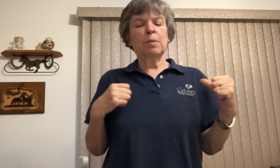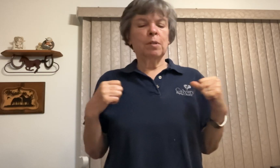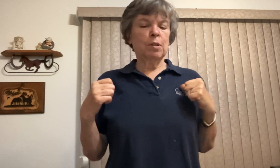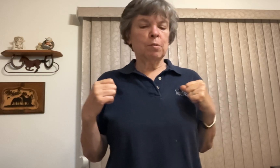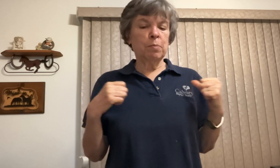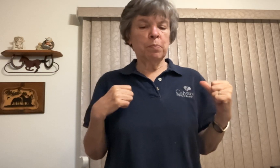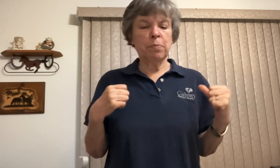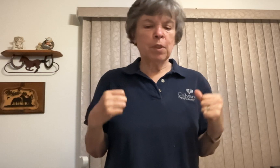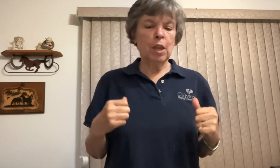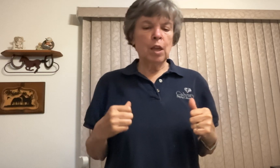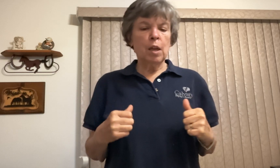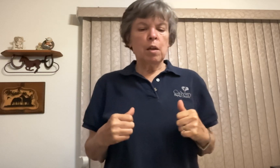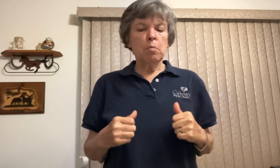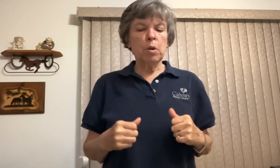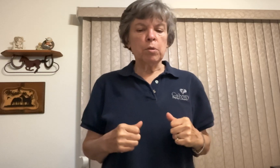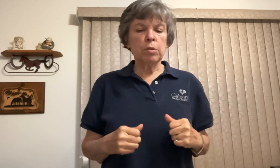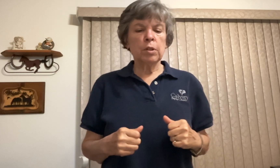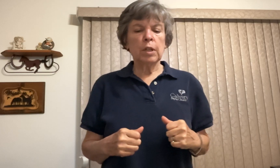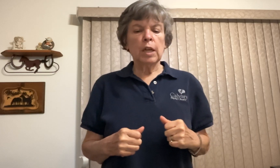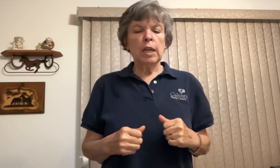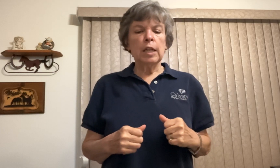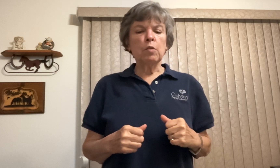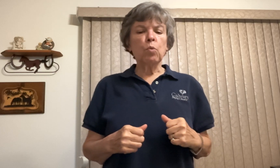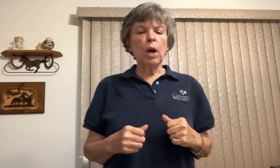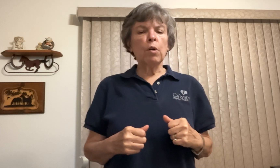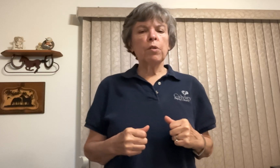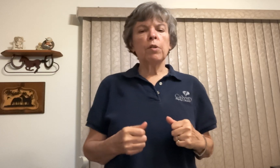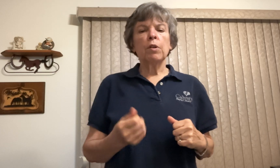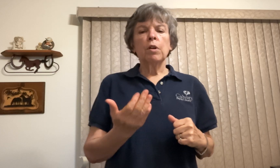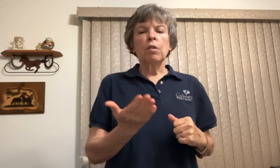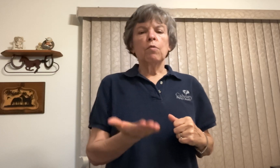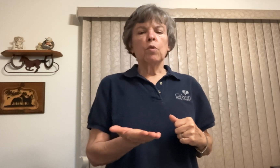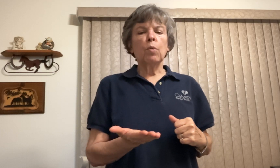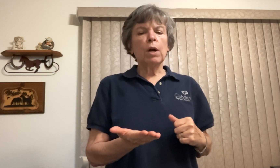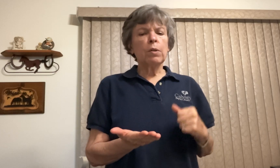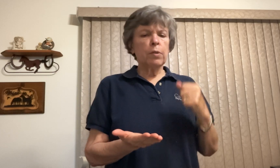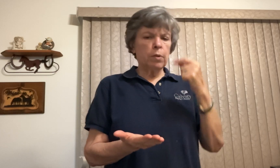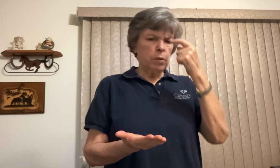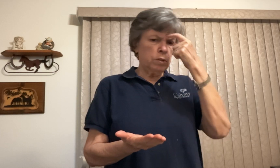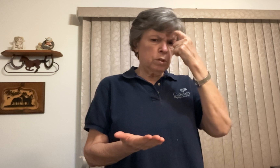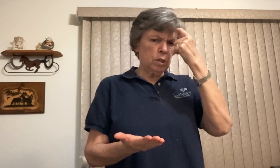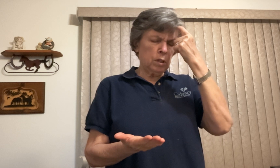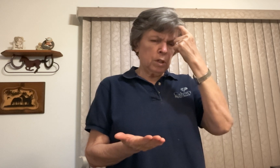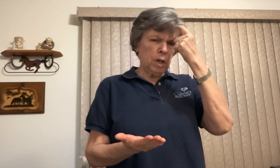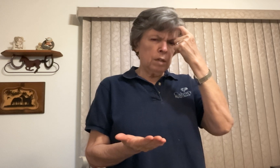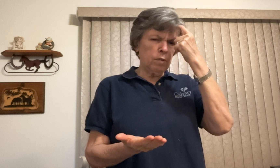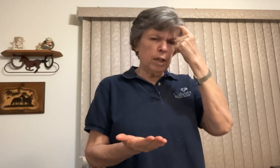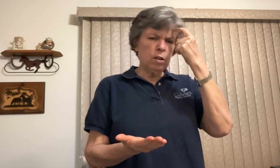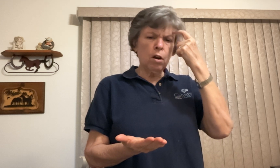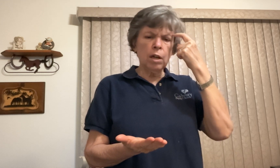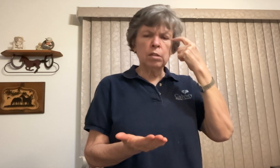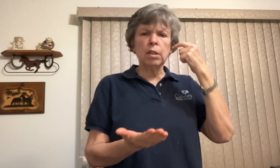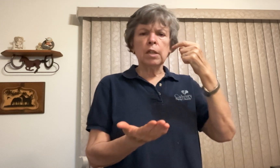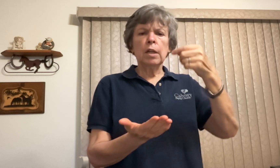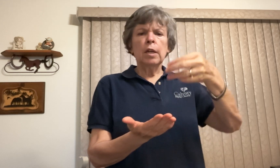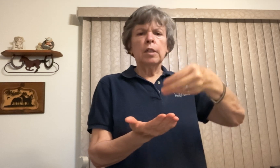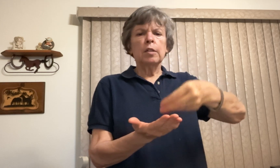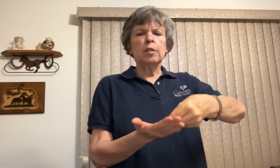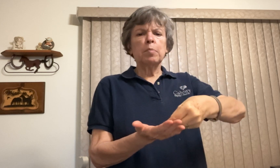So boast. In wealth, for wealth, this is kind of like costly, except that